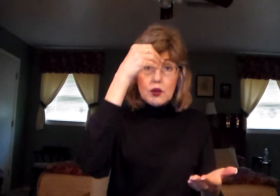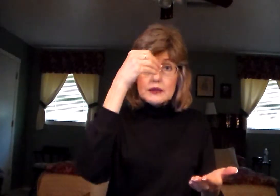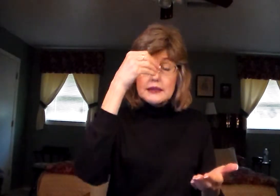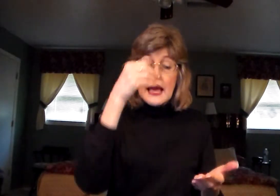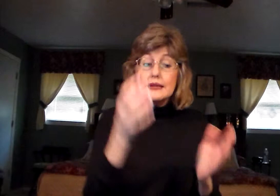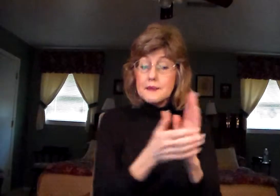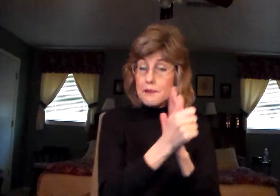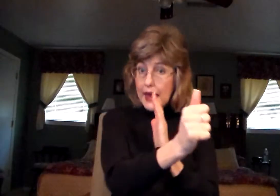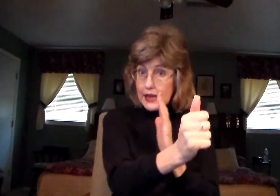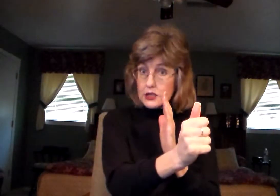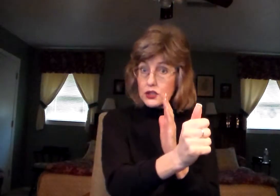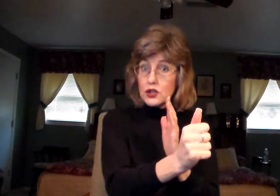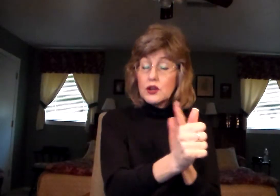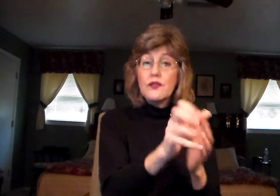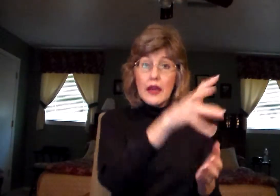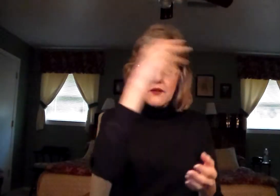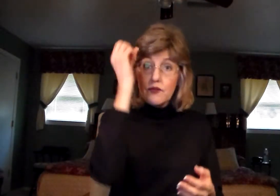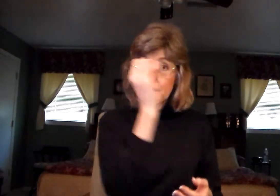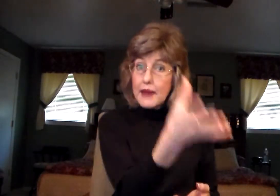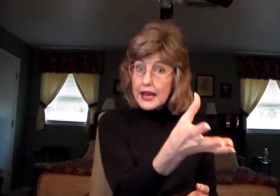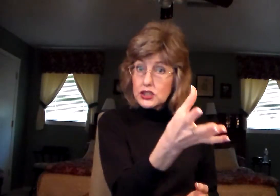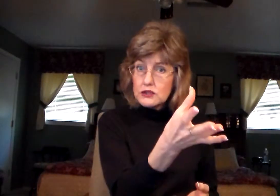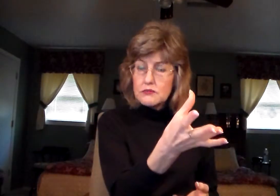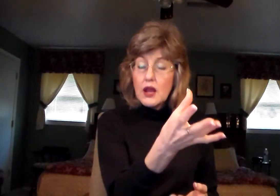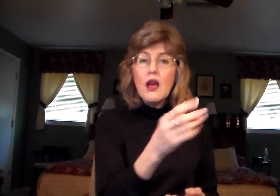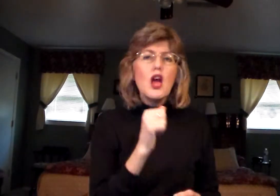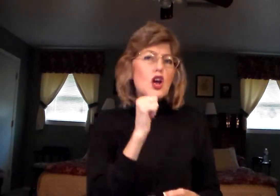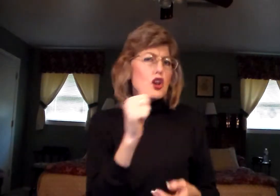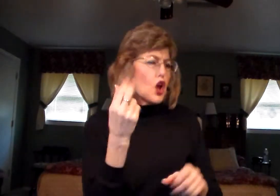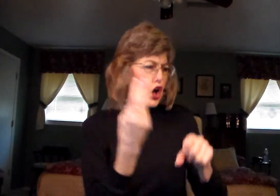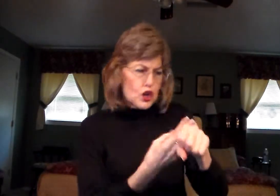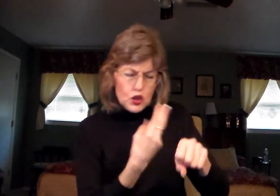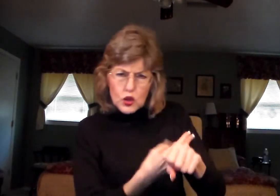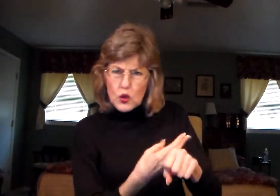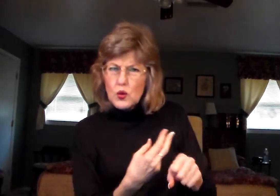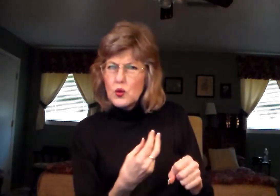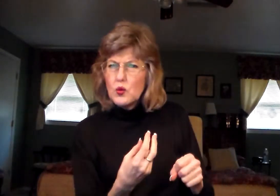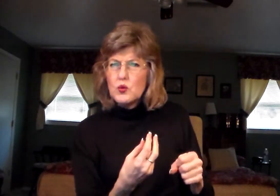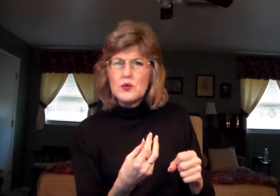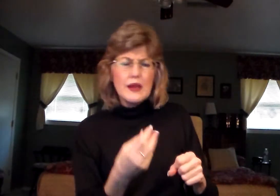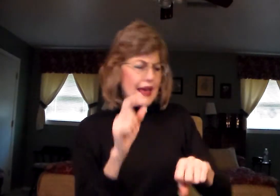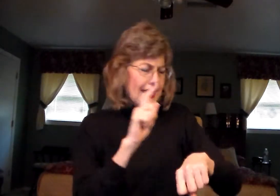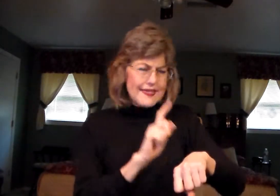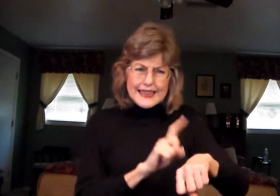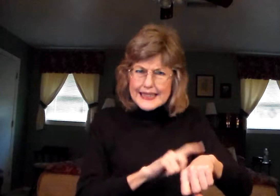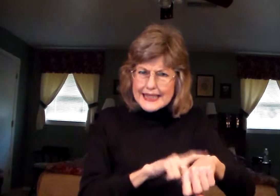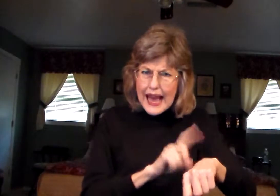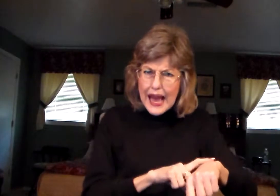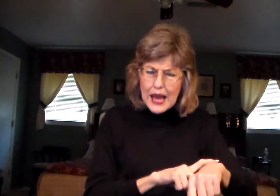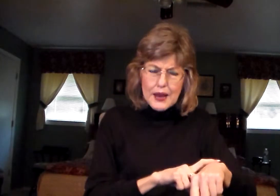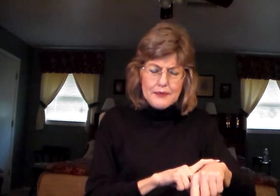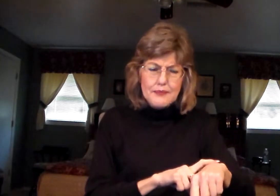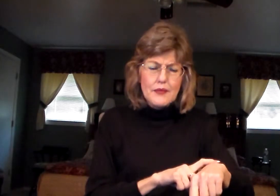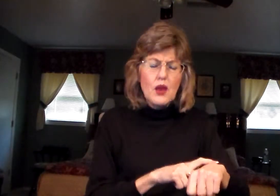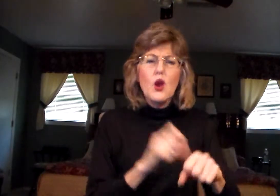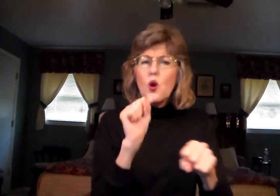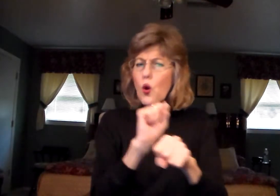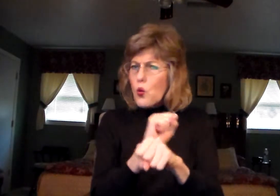subject, rather than spend a large amount of time working on some homework problems at home that they